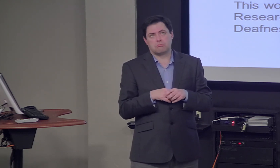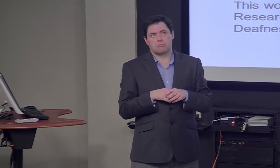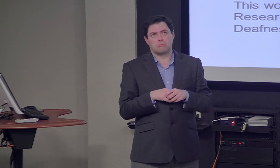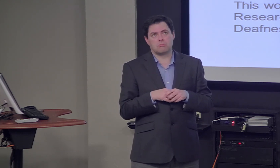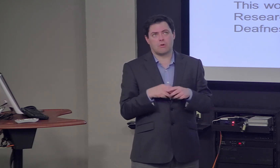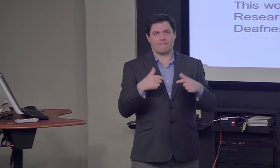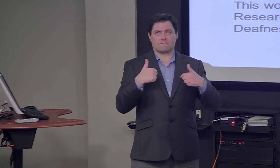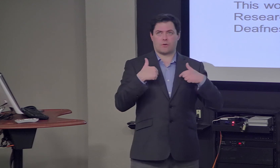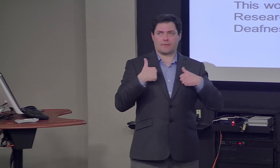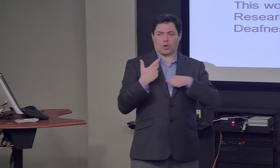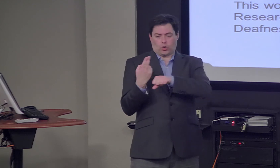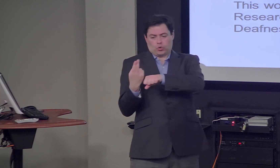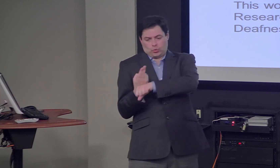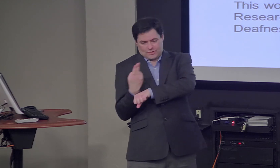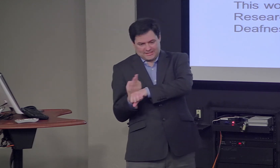versus incorrect structure.